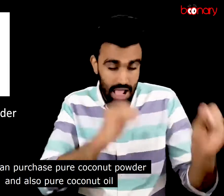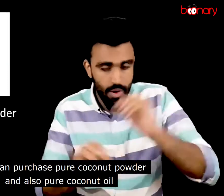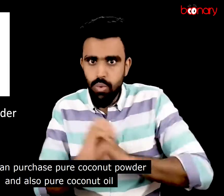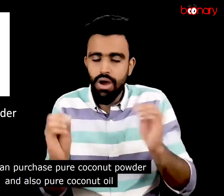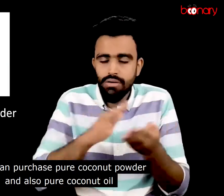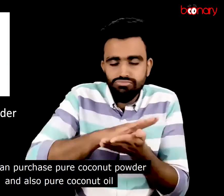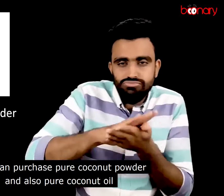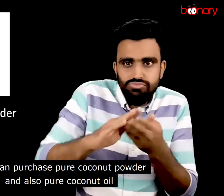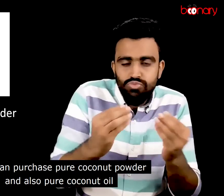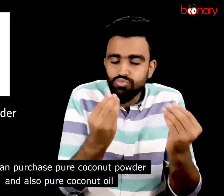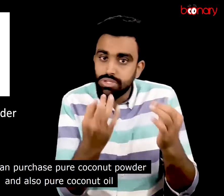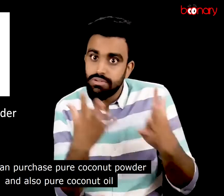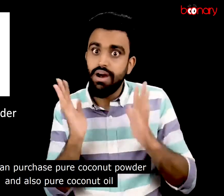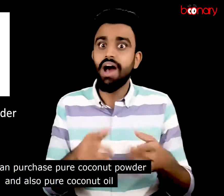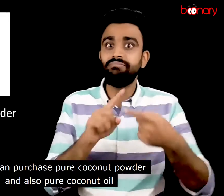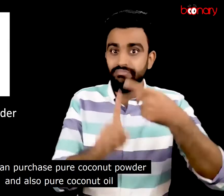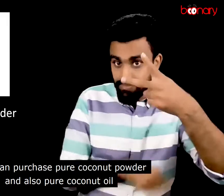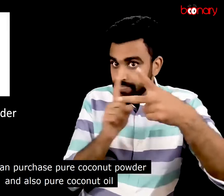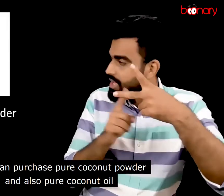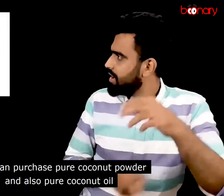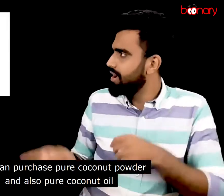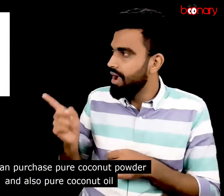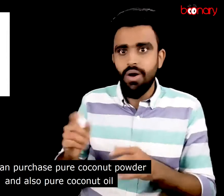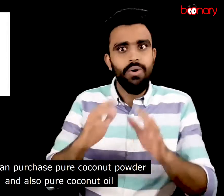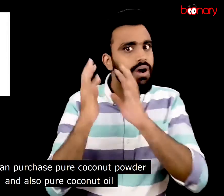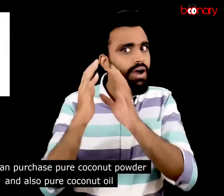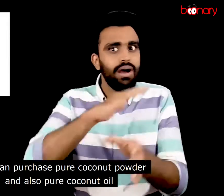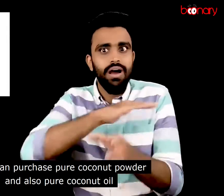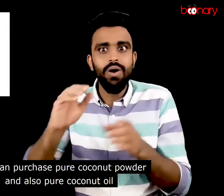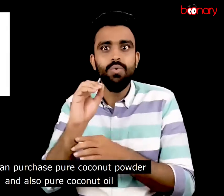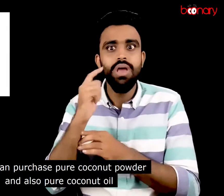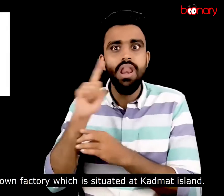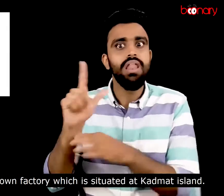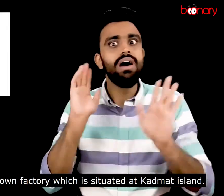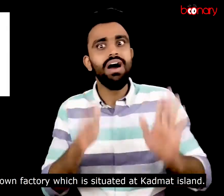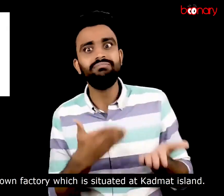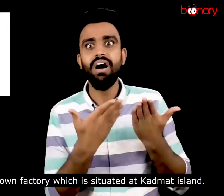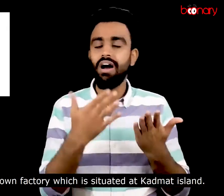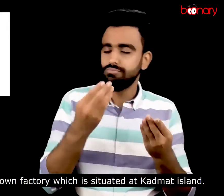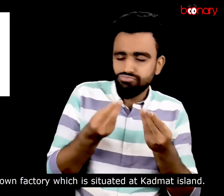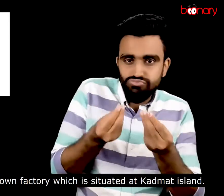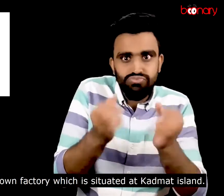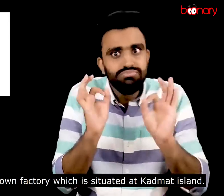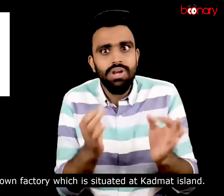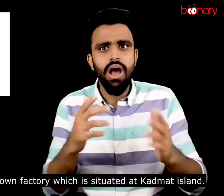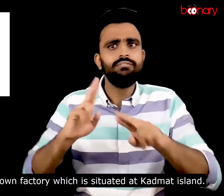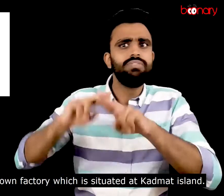also pure coconut oil from their very own factory